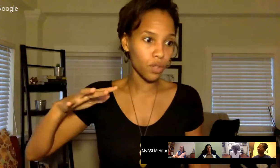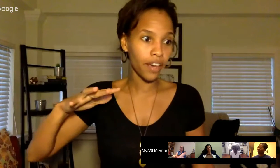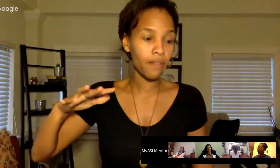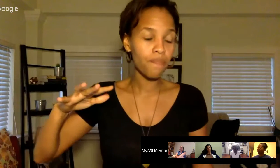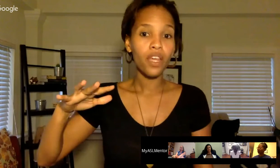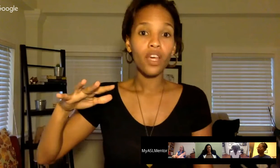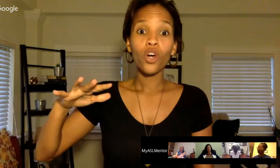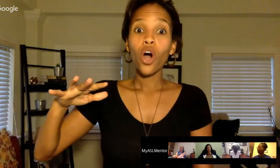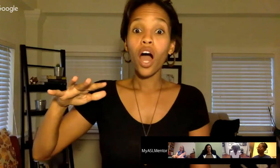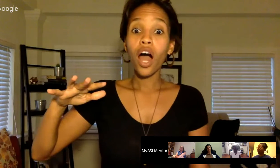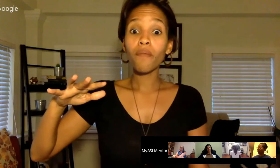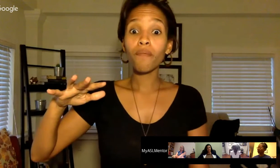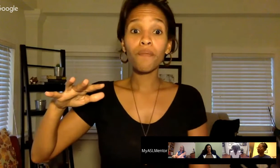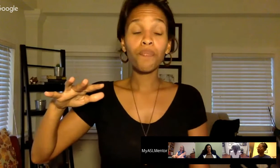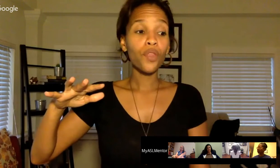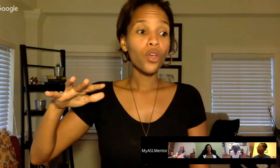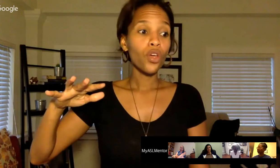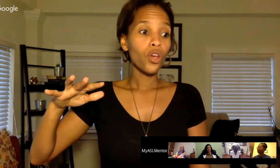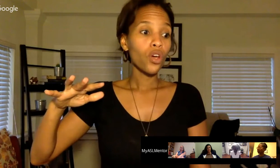universe. Okay.